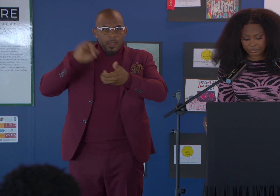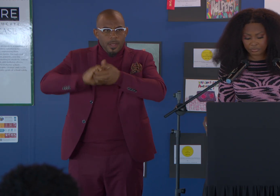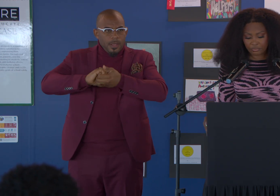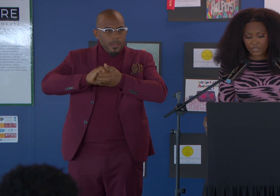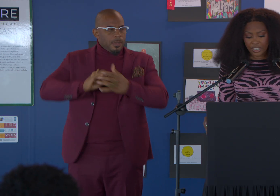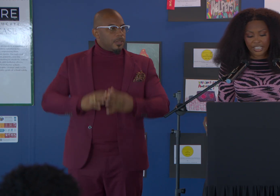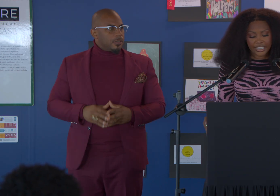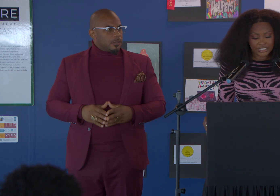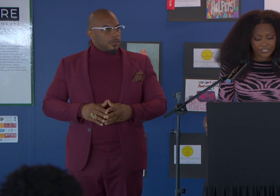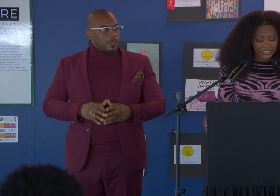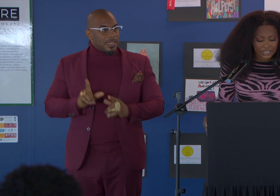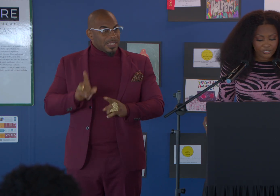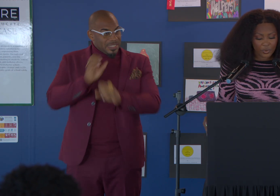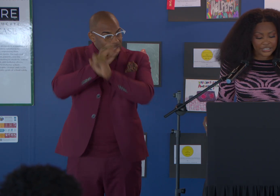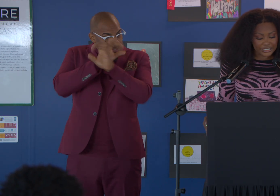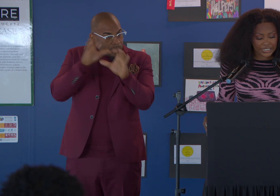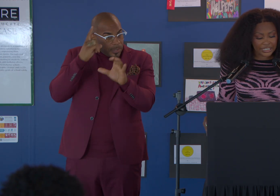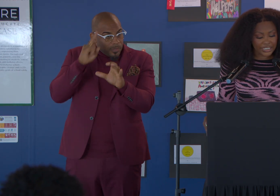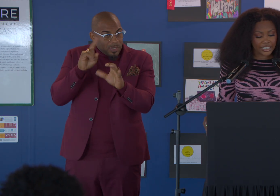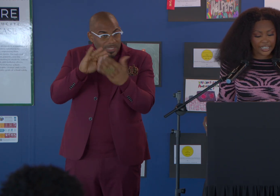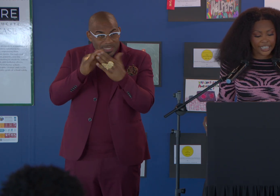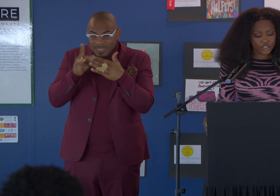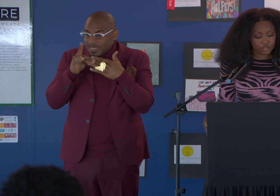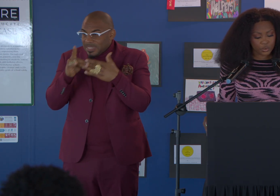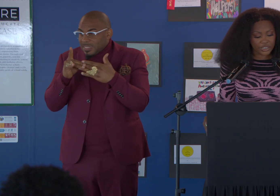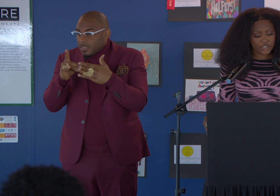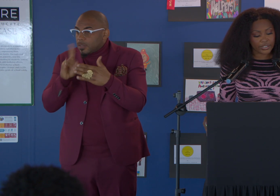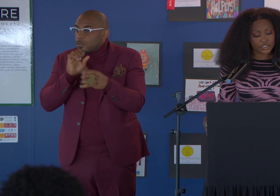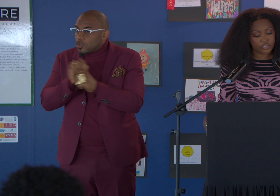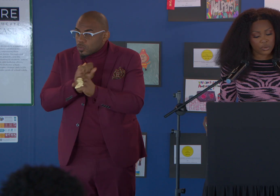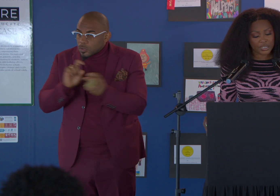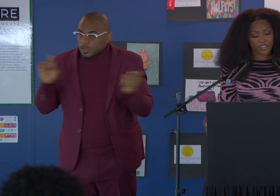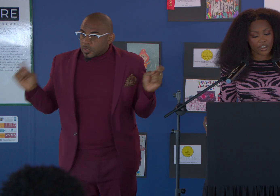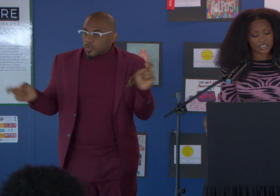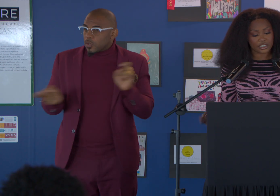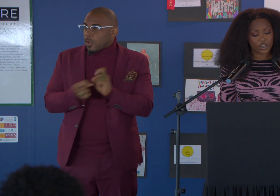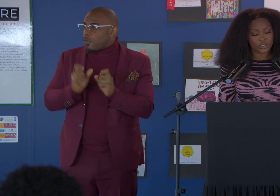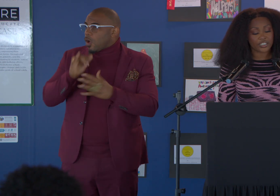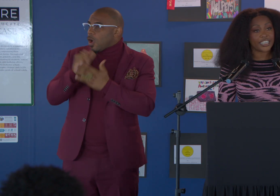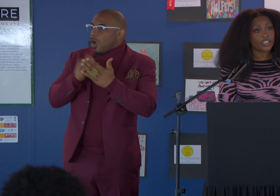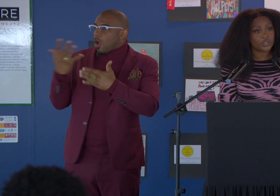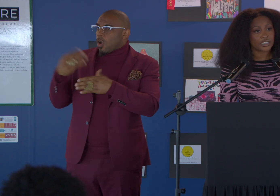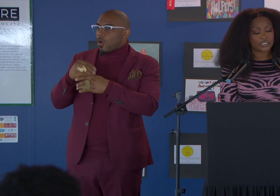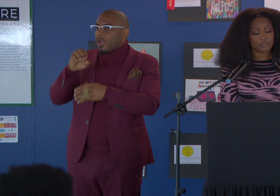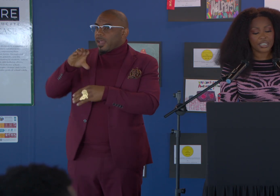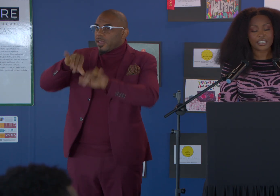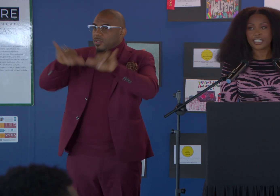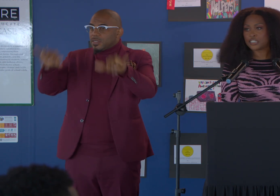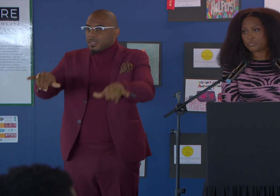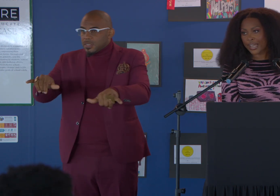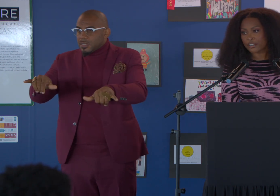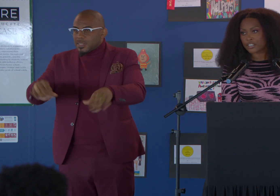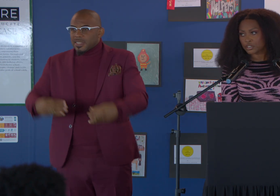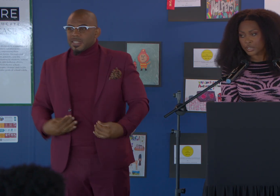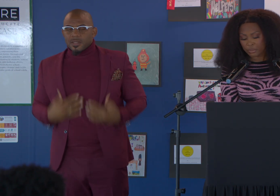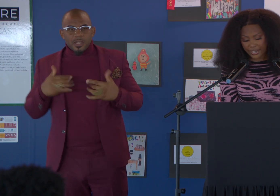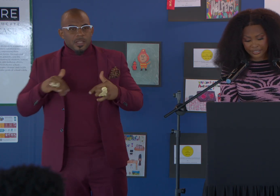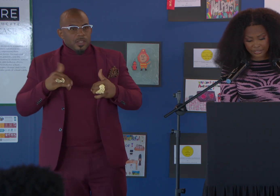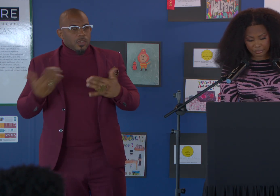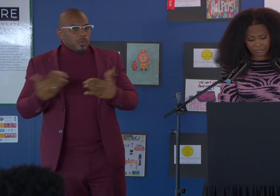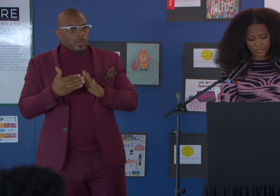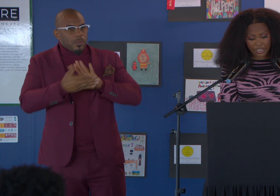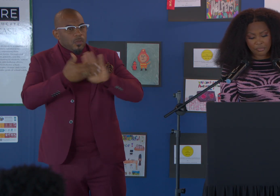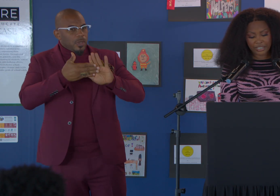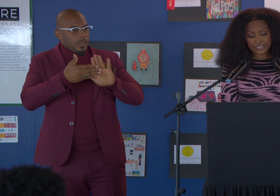co-collaborator. His vision for a city leading a truly transformative arts and culture ecosystem inspired this